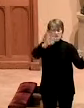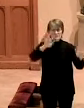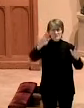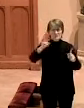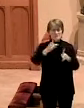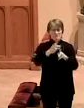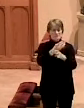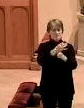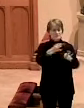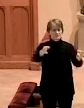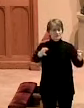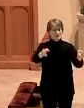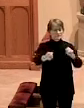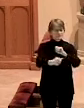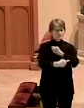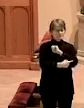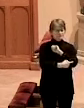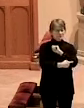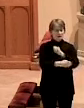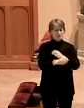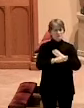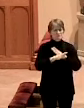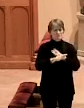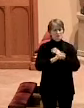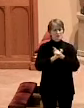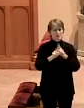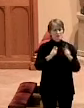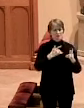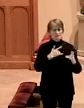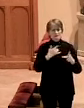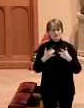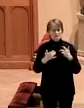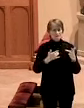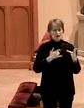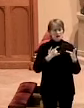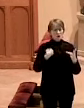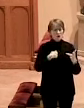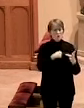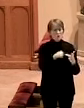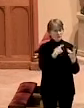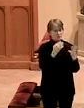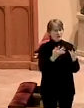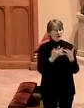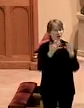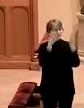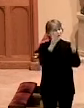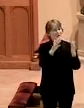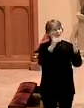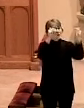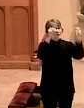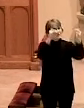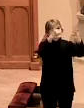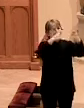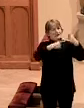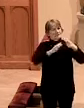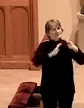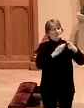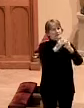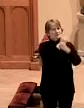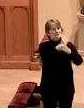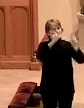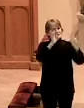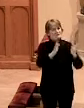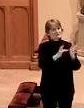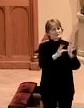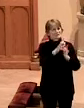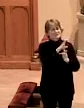us free from sin. Protect us from all distress as we await the blessed hope and the coming of our